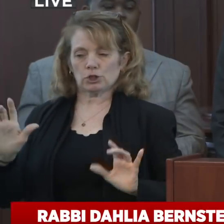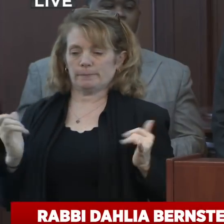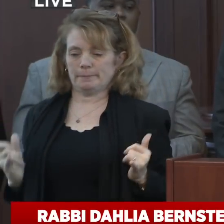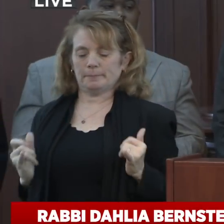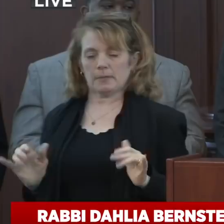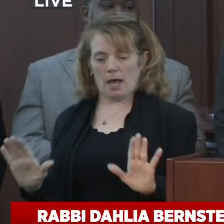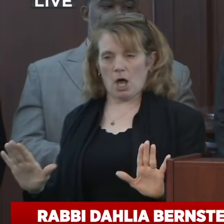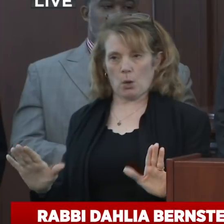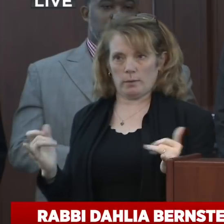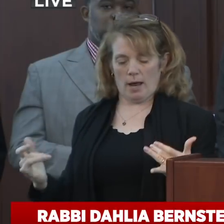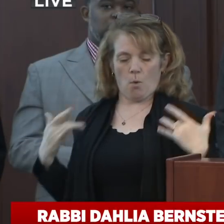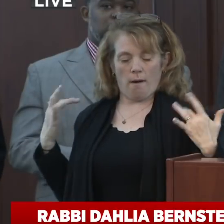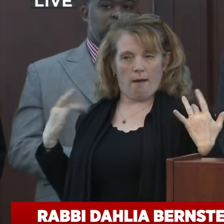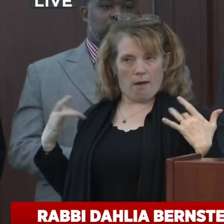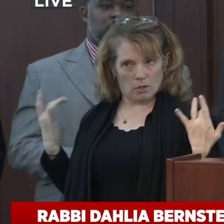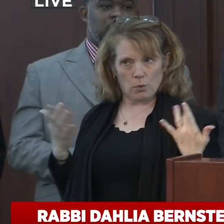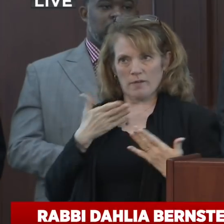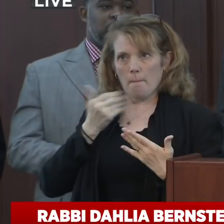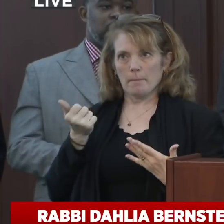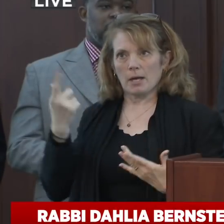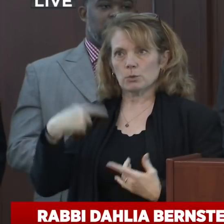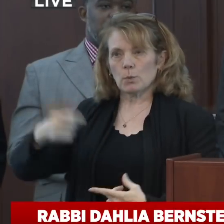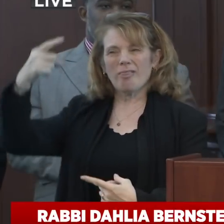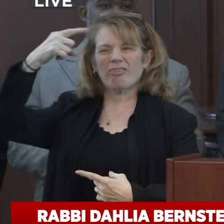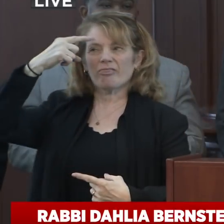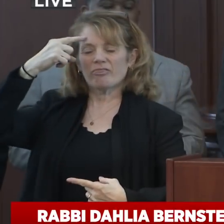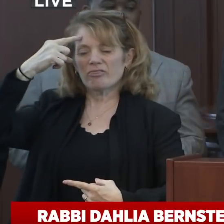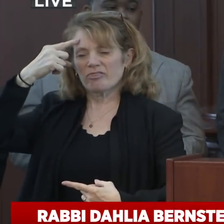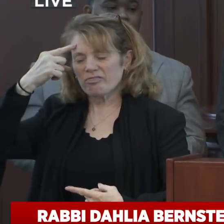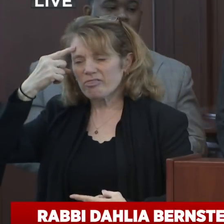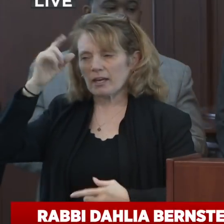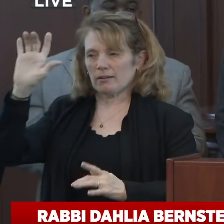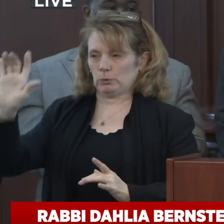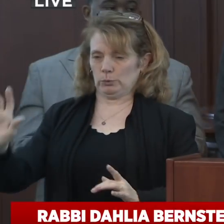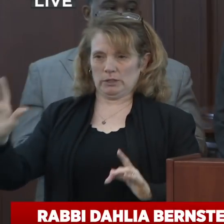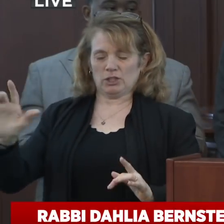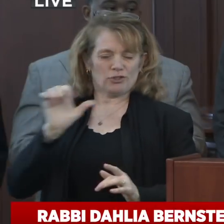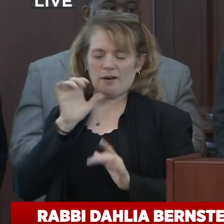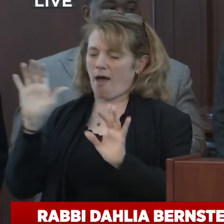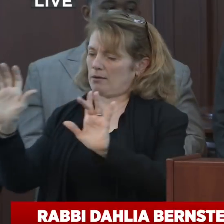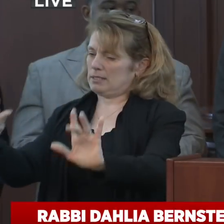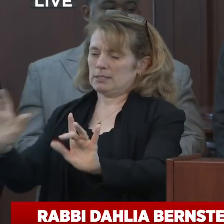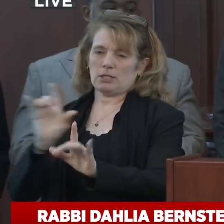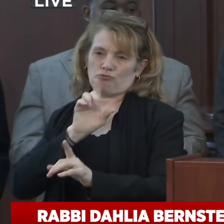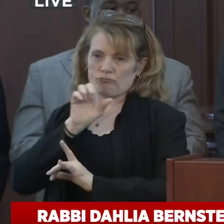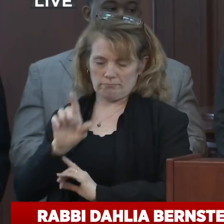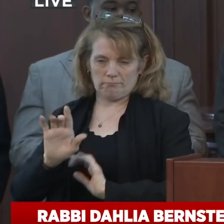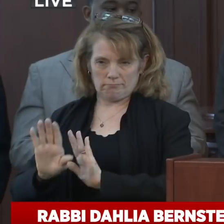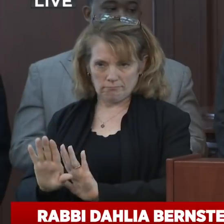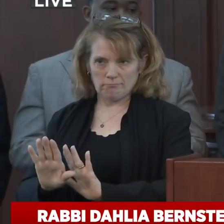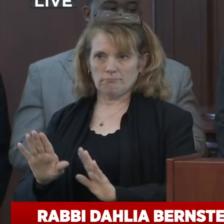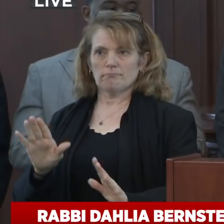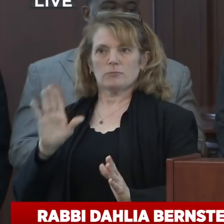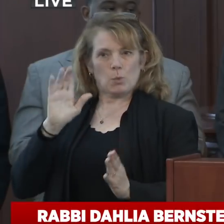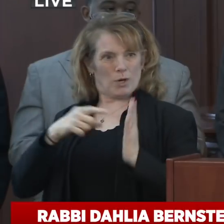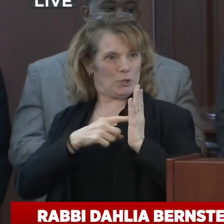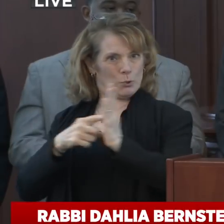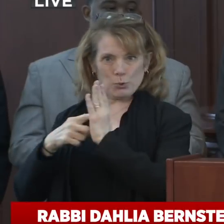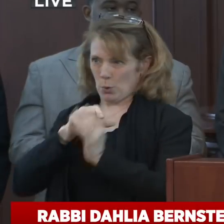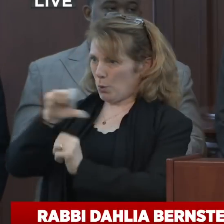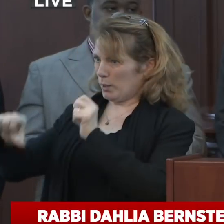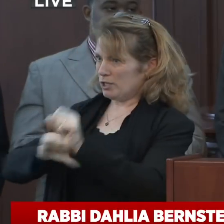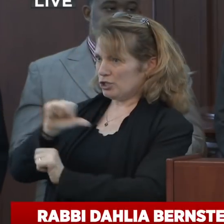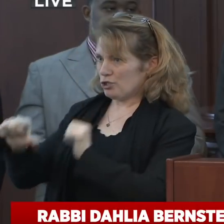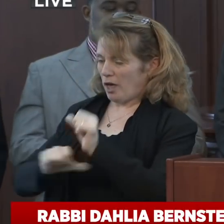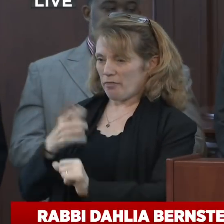hearts towards what is important to us rather than physically showing it. And in some ways, it's going to be able to show us and one another that